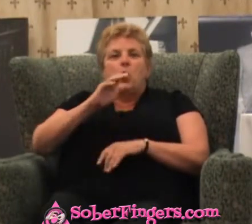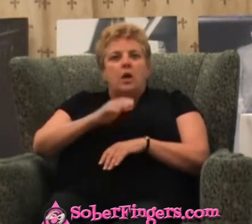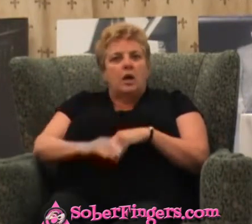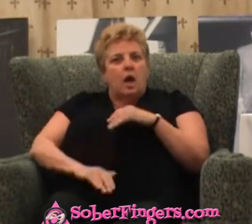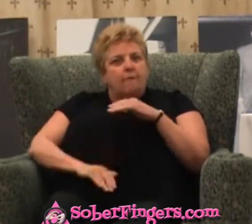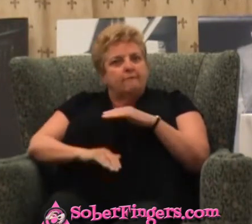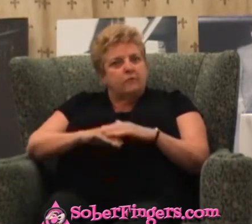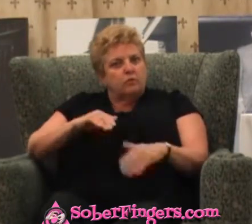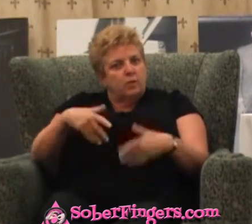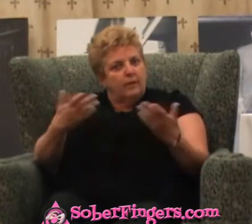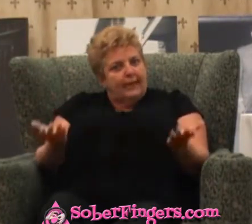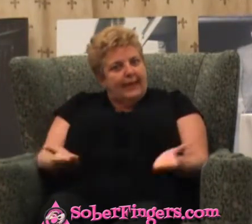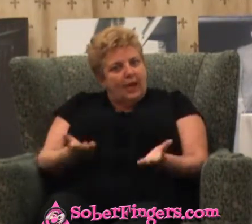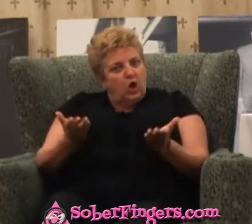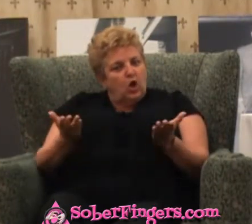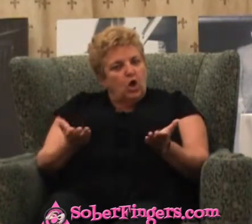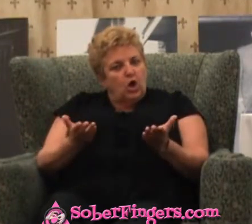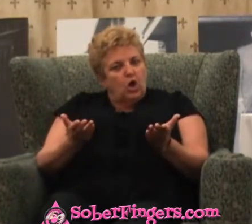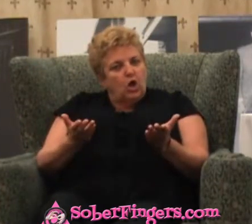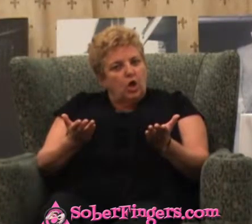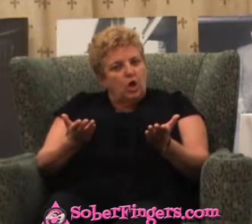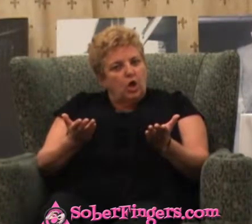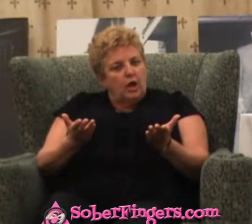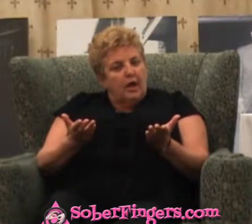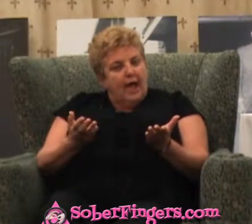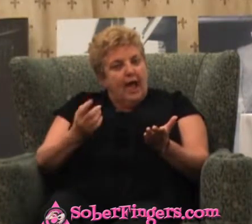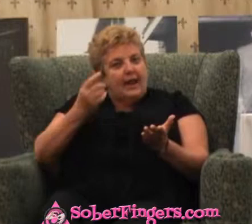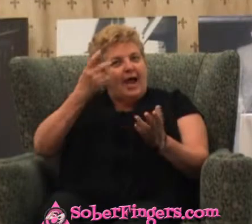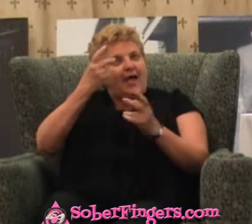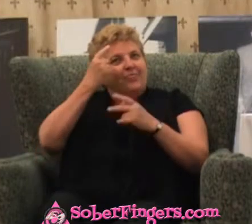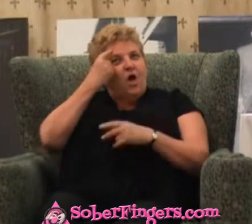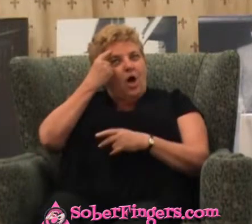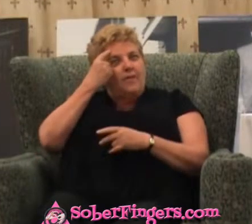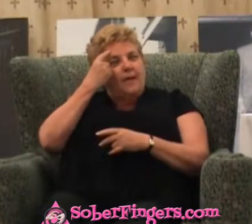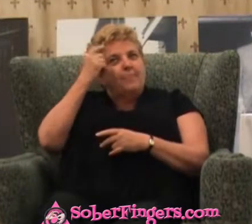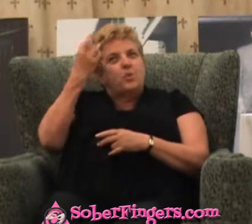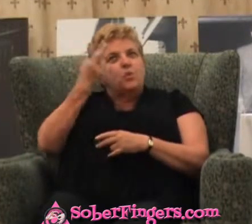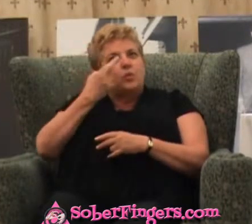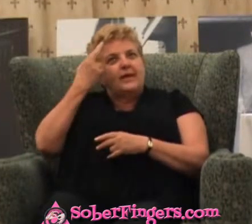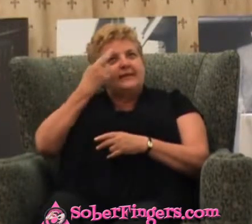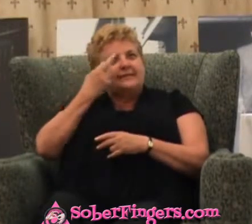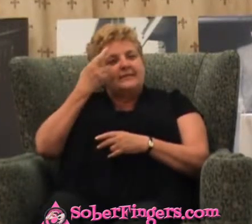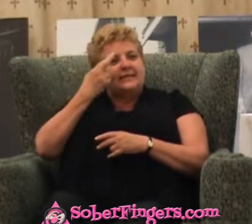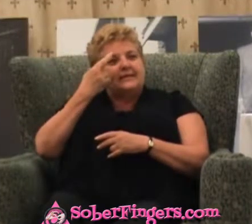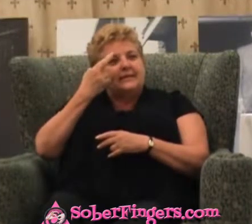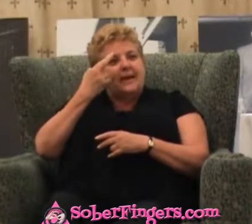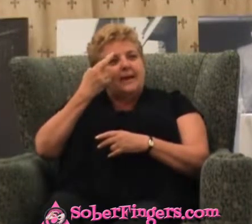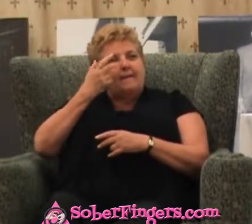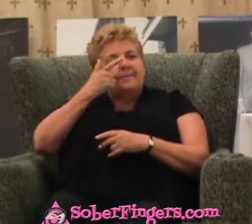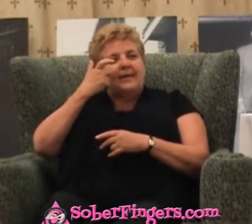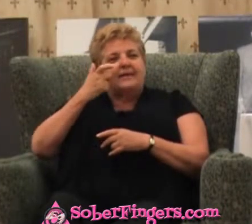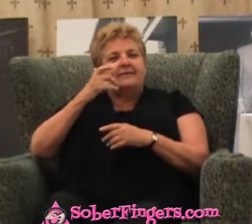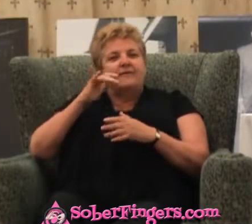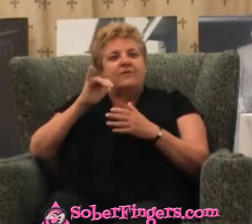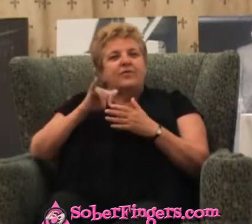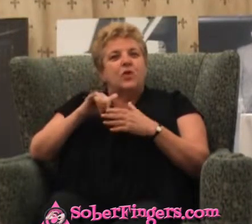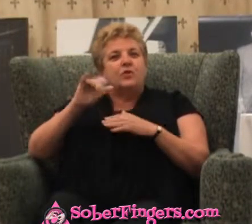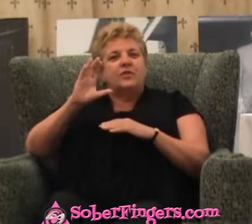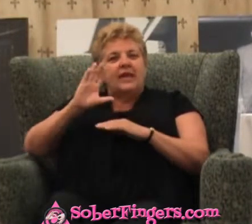here. And I figured one of the reasons, the insecurities that I have about my looks were not